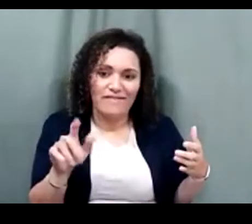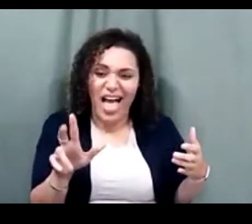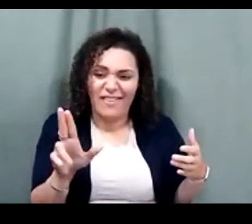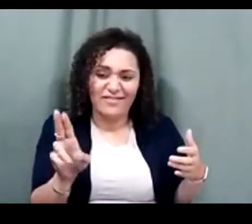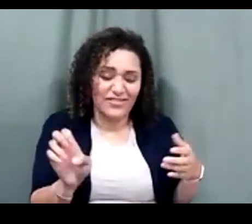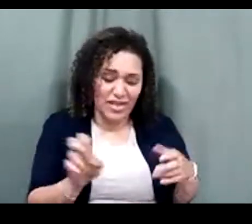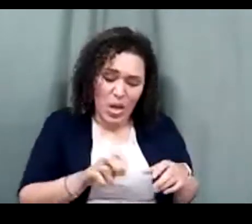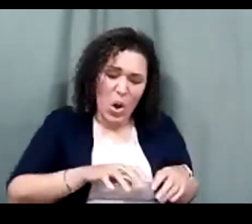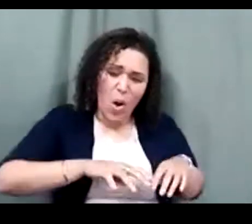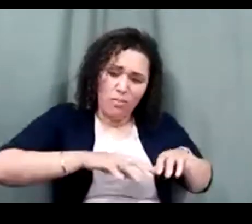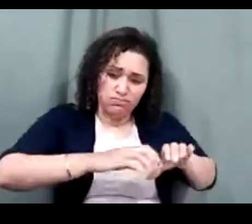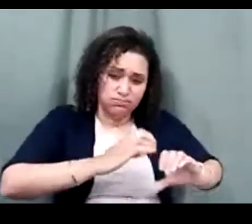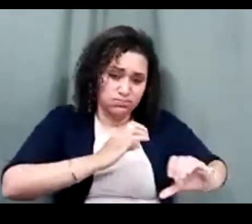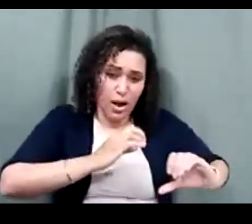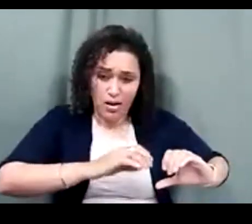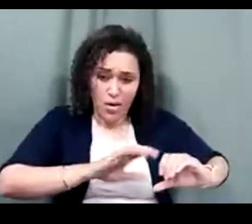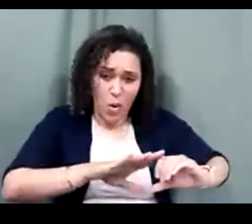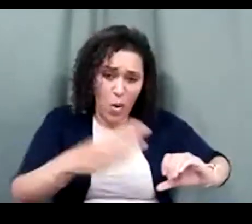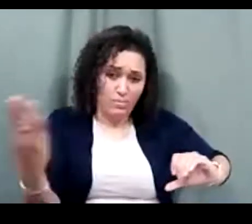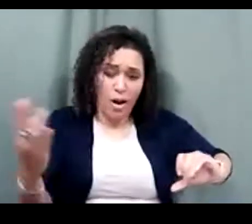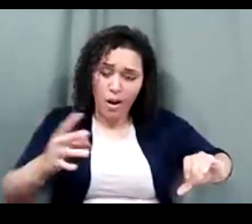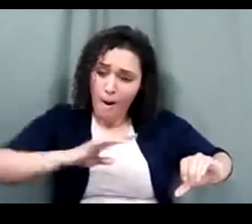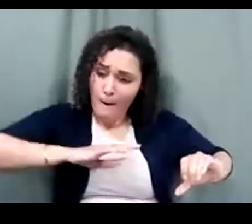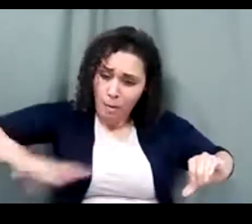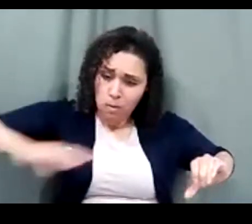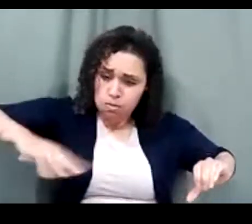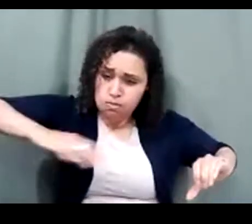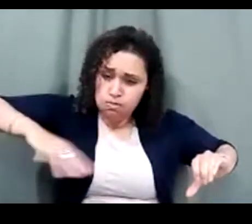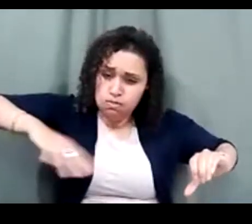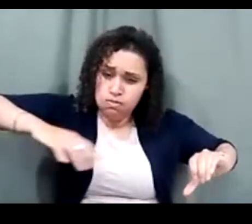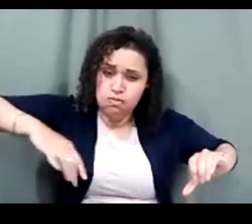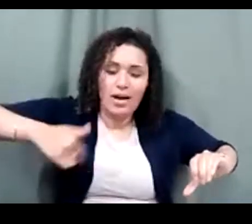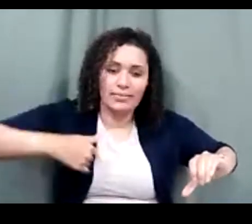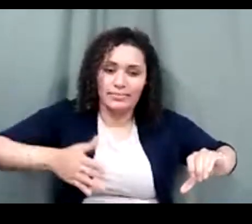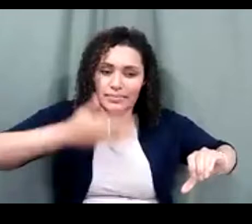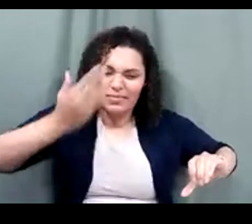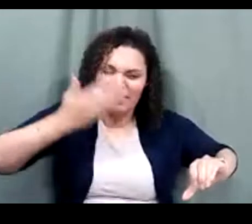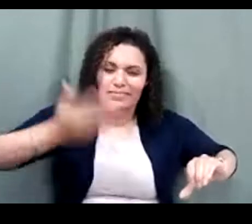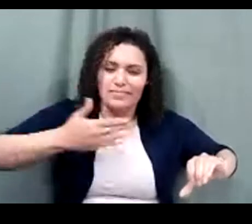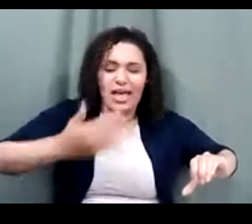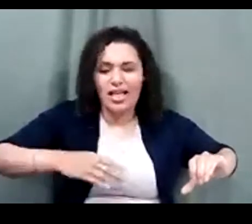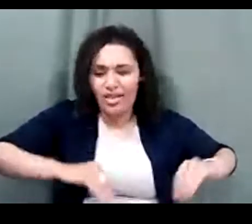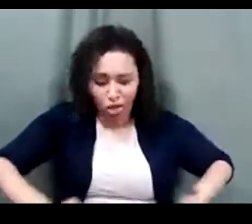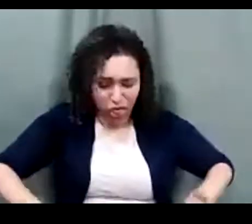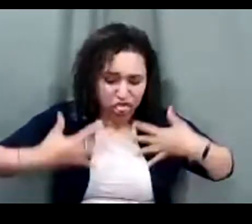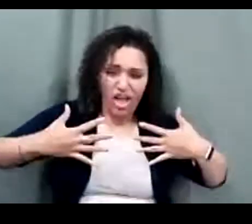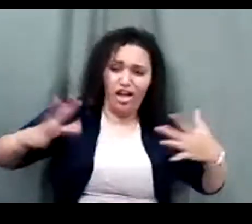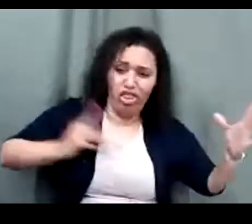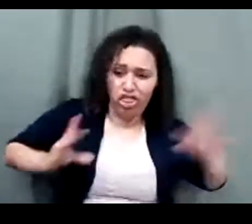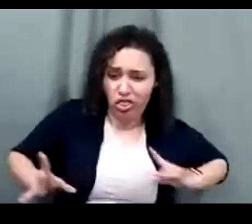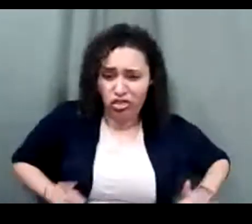wine coming out, and it's really fun. And you're smelling it and it's splashing on you, and you're dirty and you're sticky